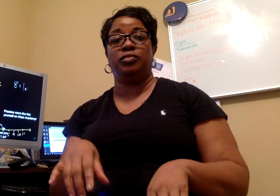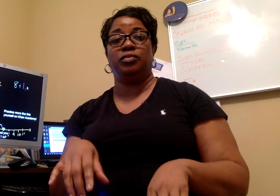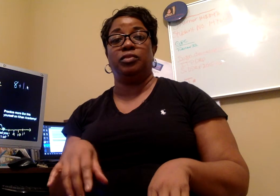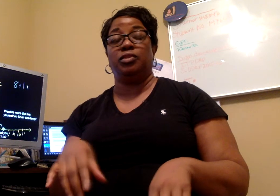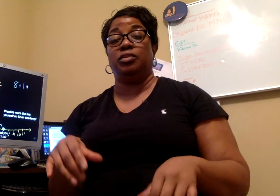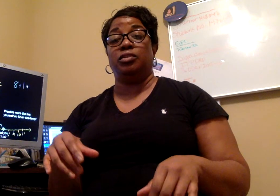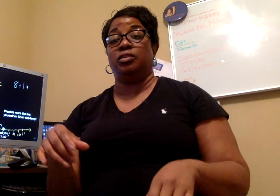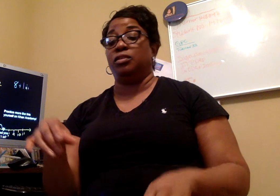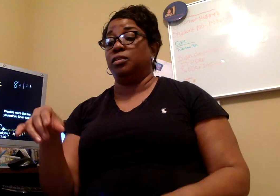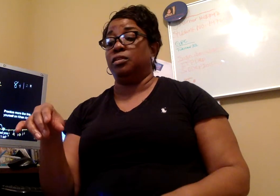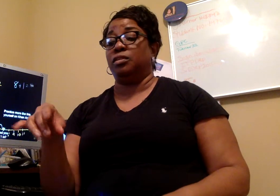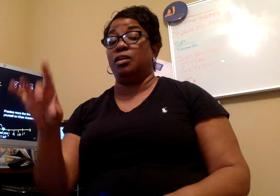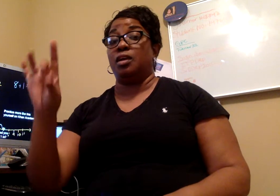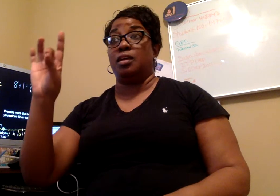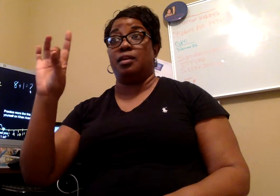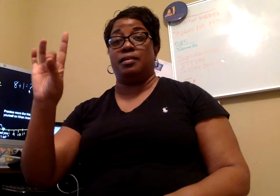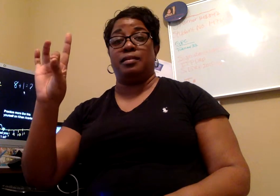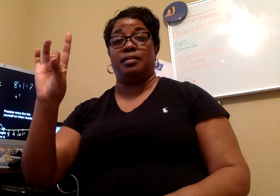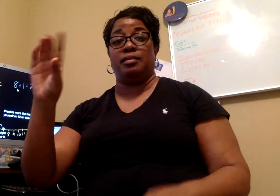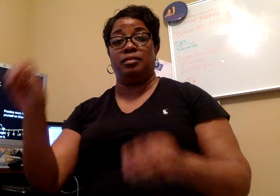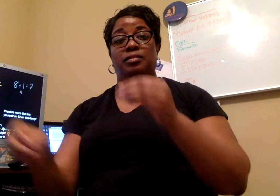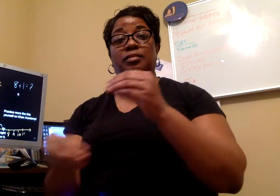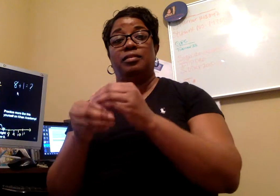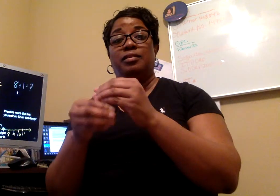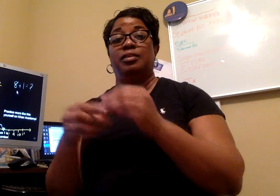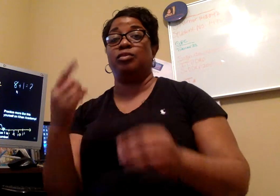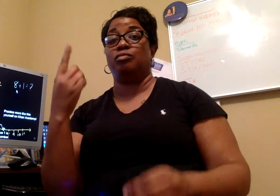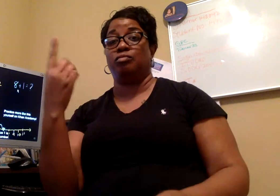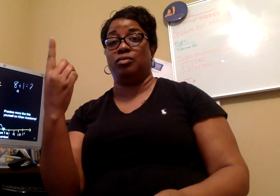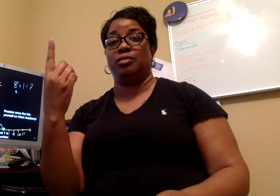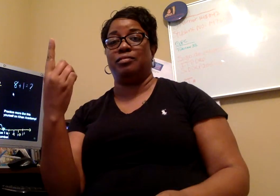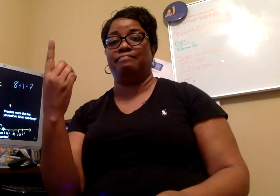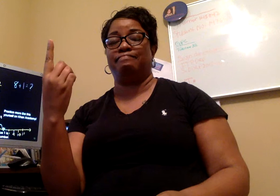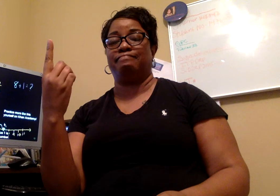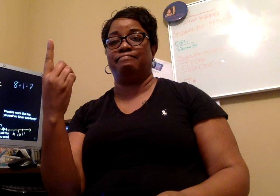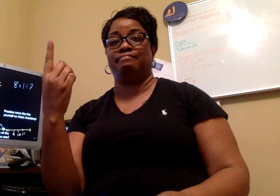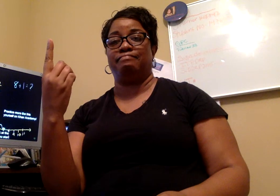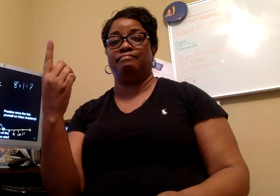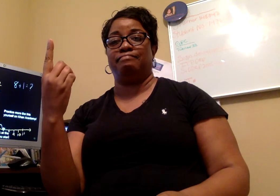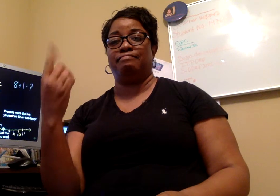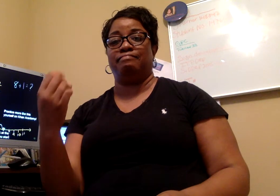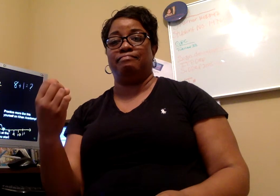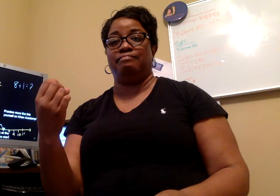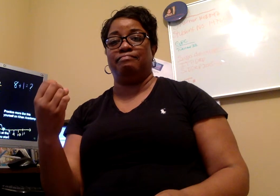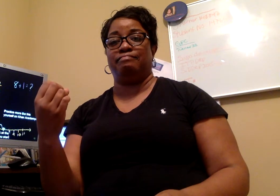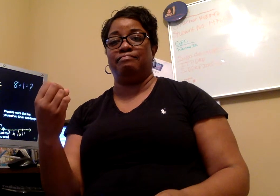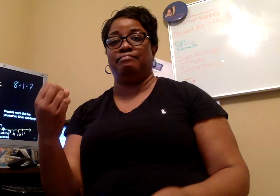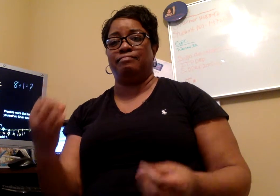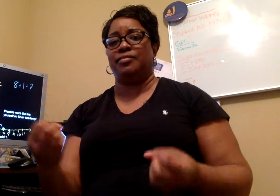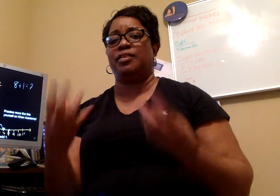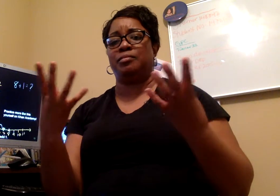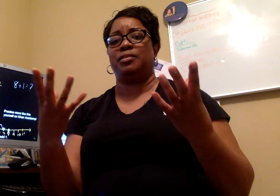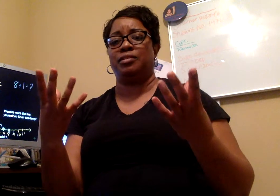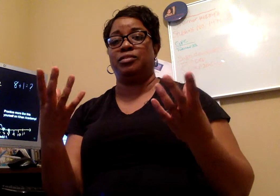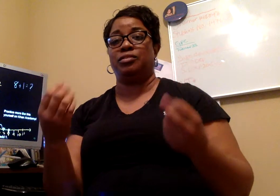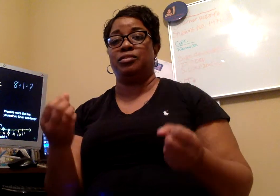1 is? 8 plus 1. Well, you might already know it. Plus 1 is just the next number. But if you look at the number line, you start